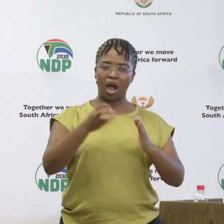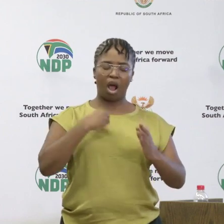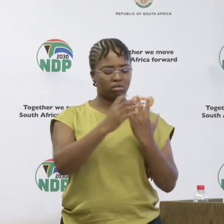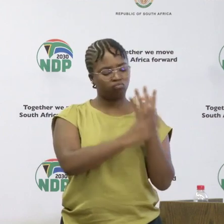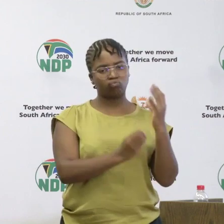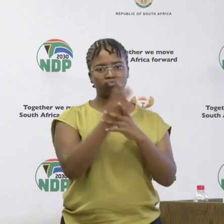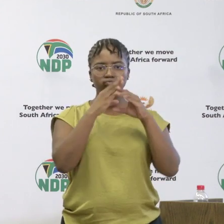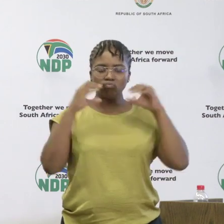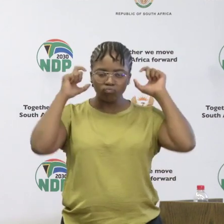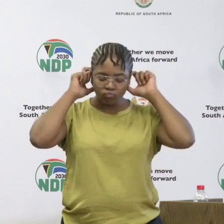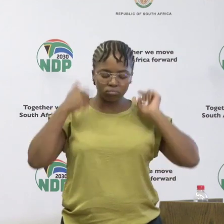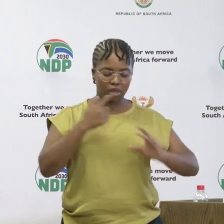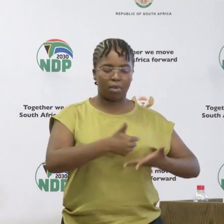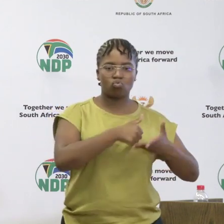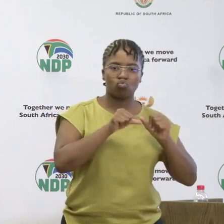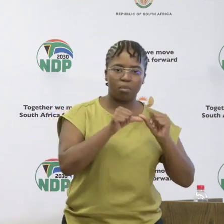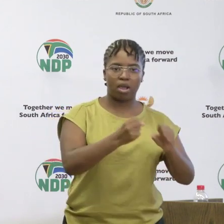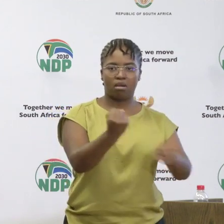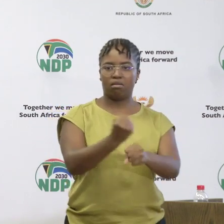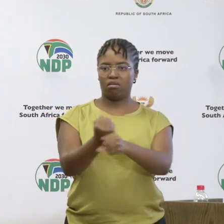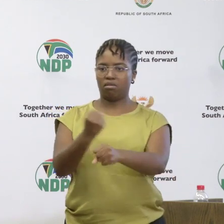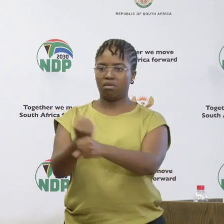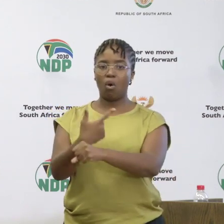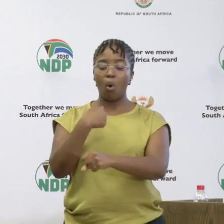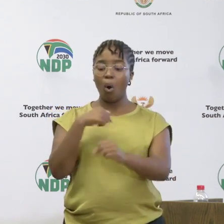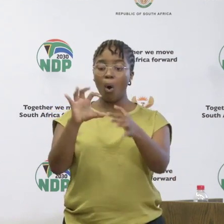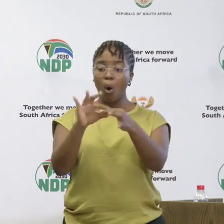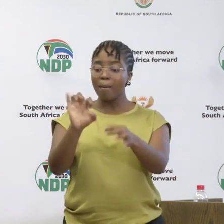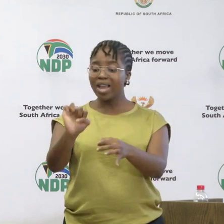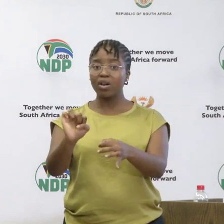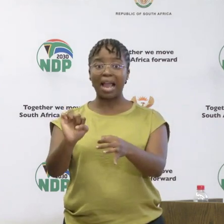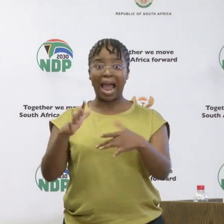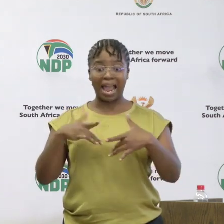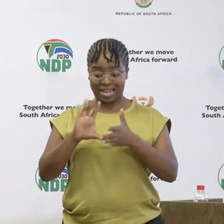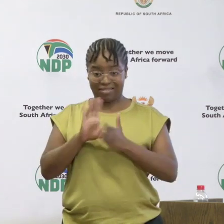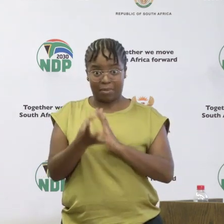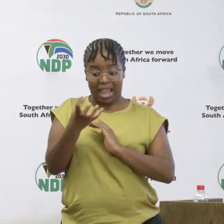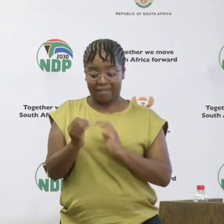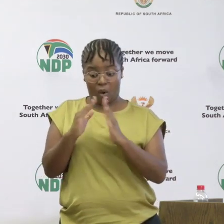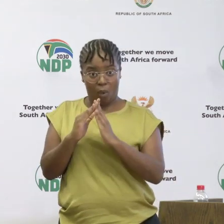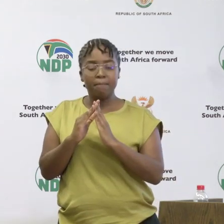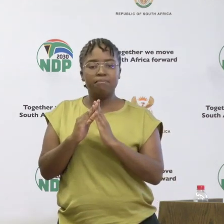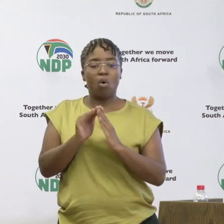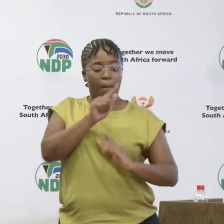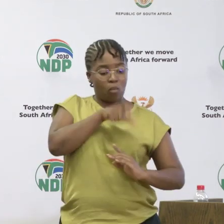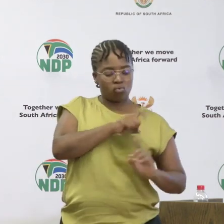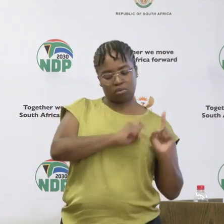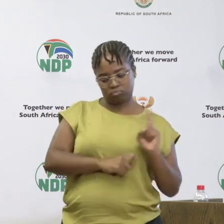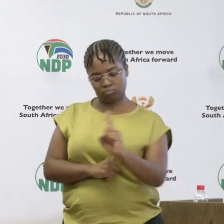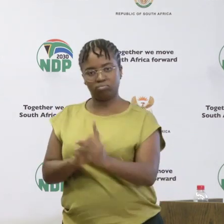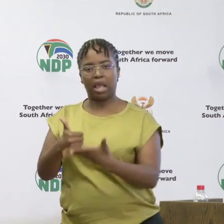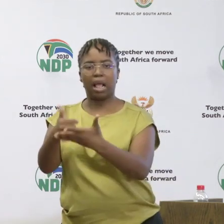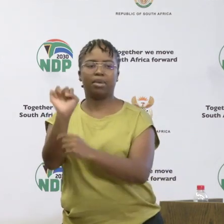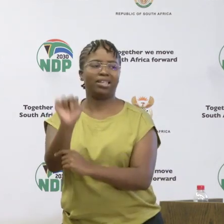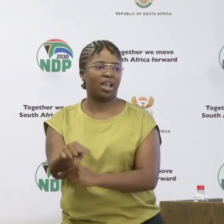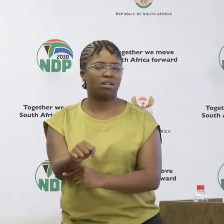permits to continue providing services, including family support to those with severe disabilities. Service to older